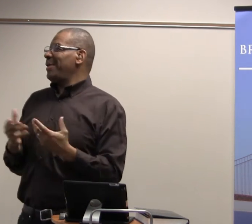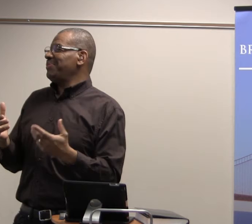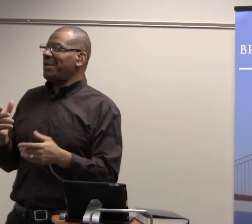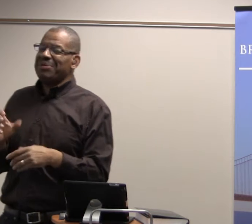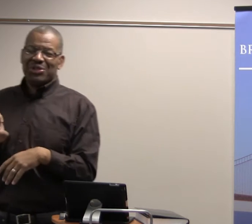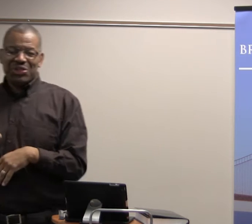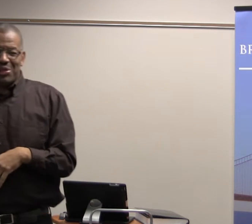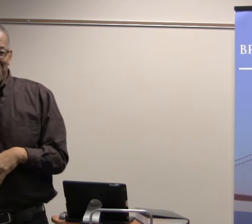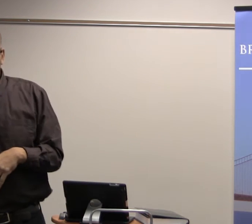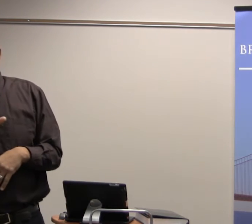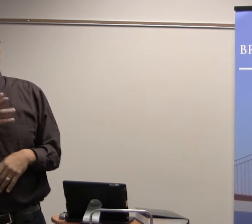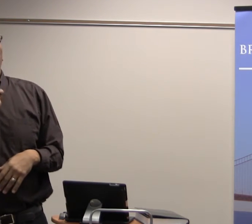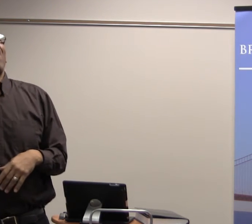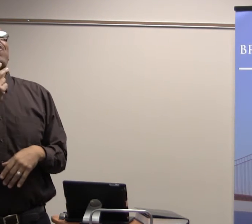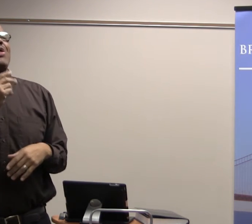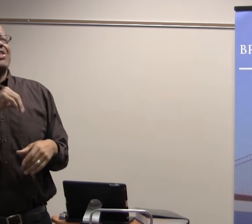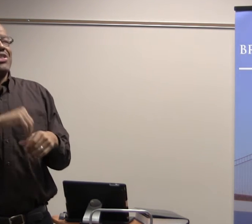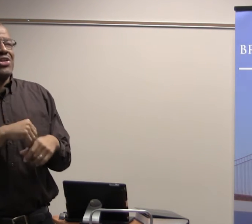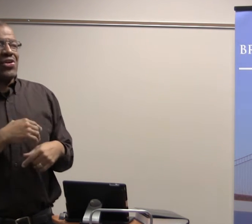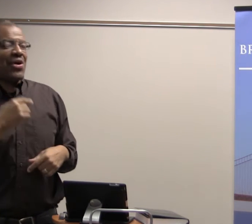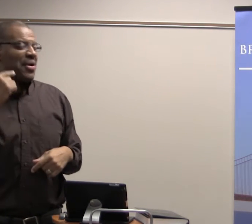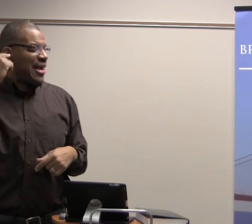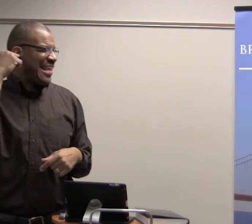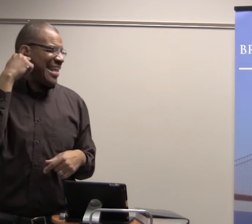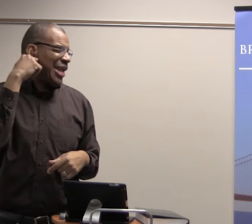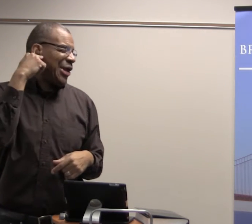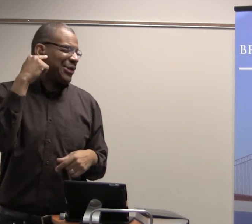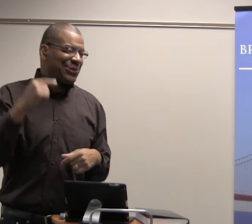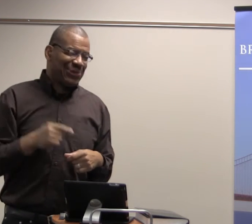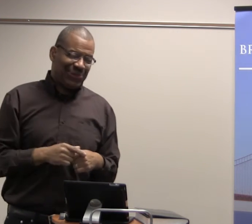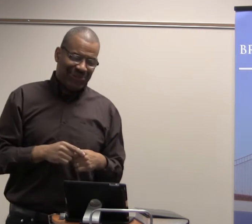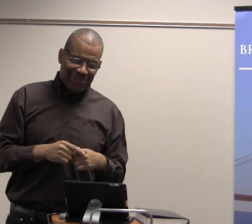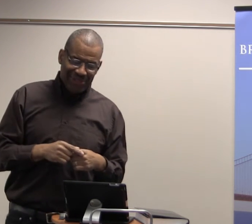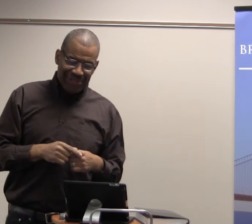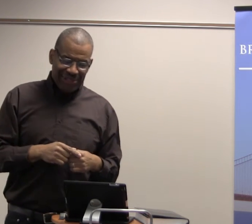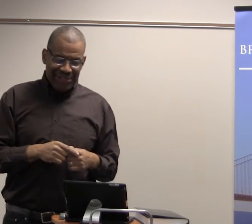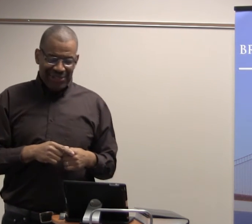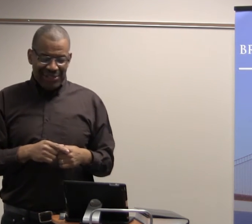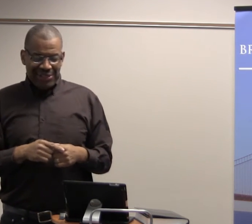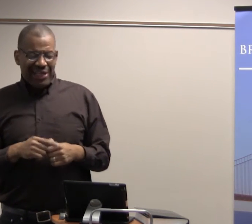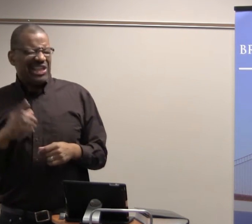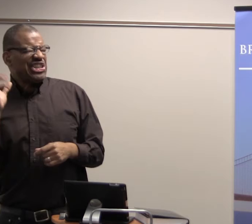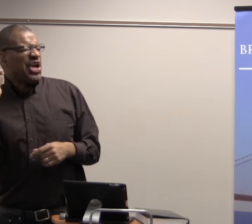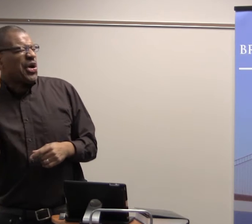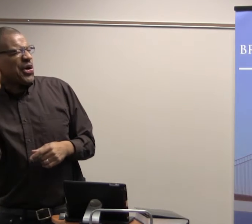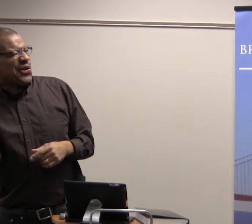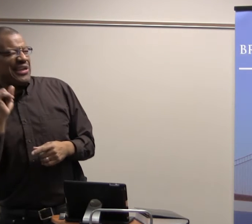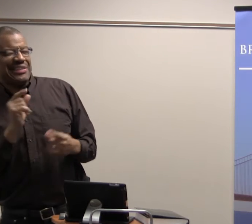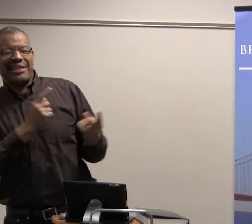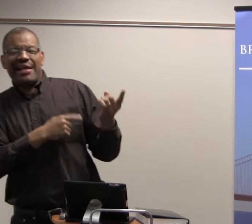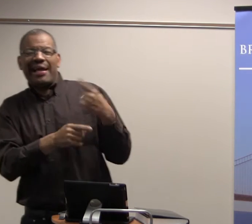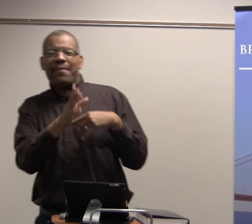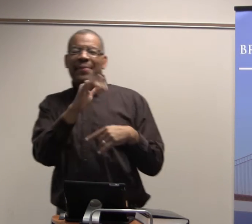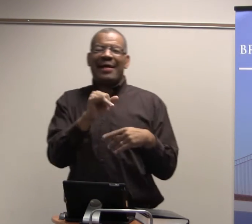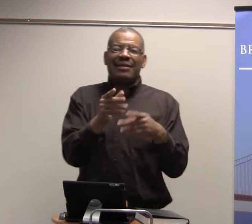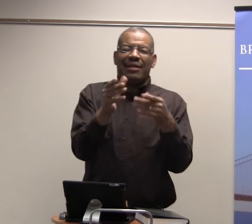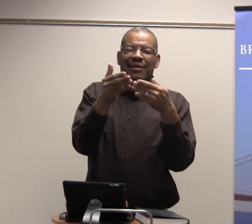And maybe the serpent was forcing her ears. And she heard it, she came by the